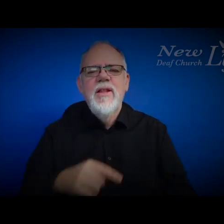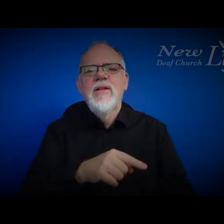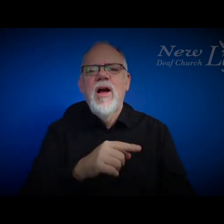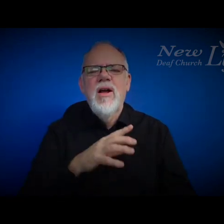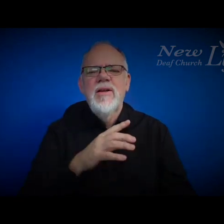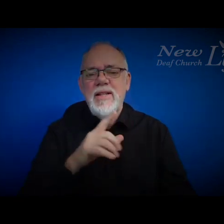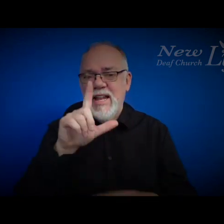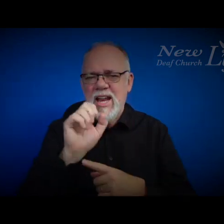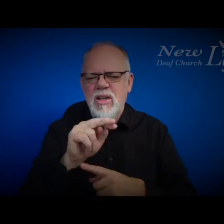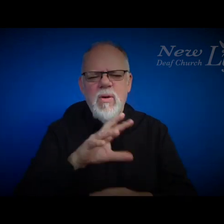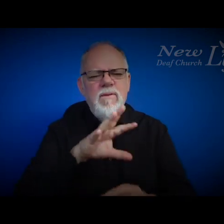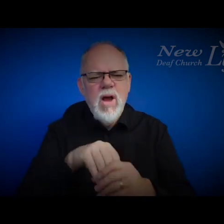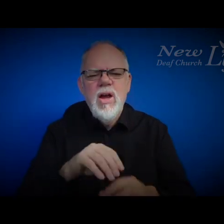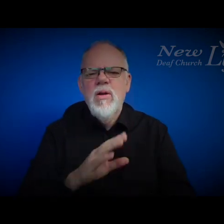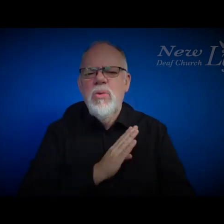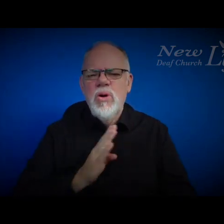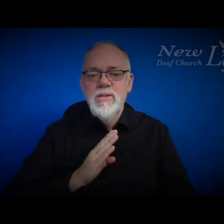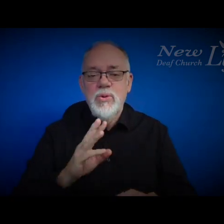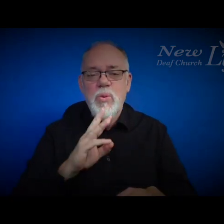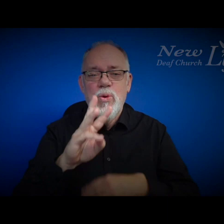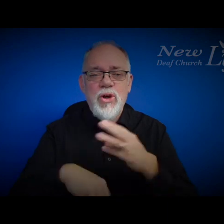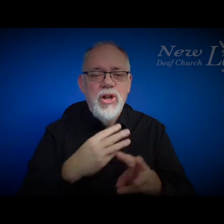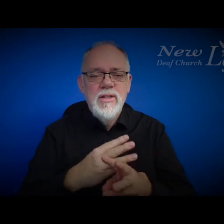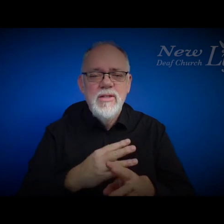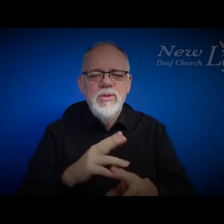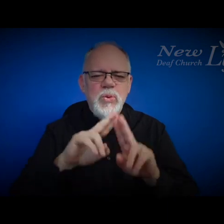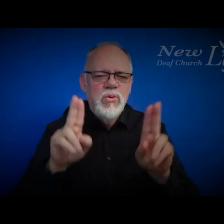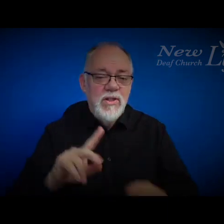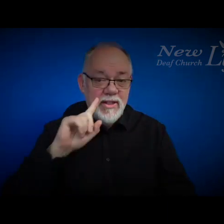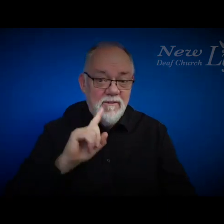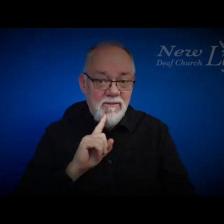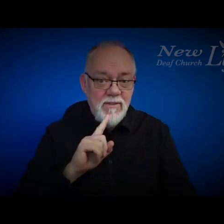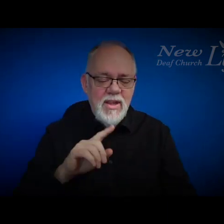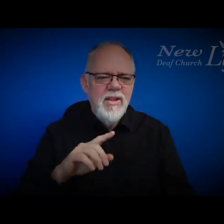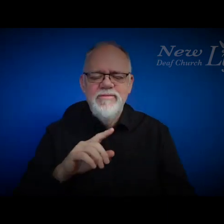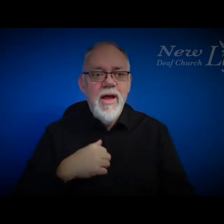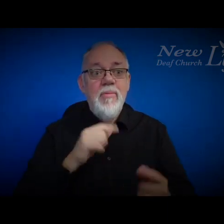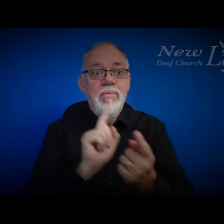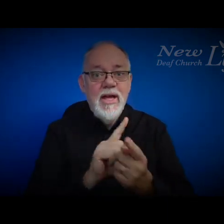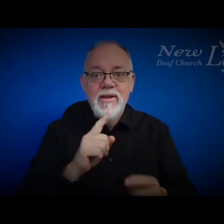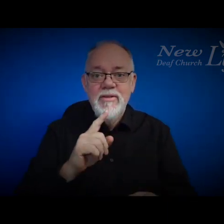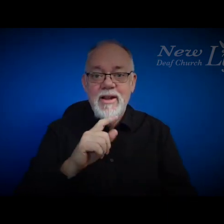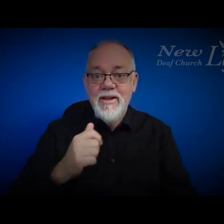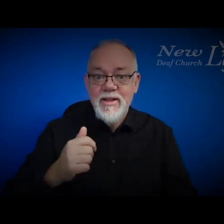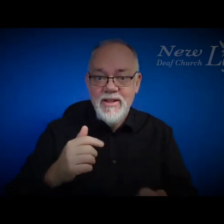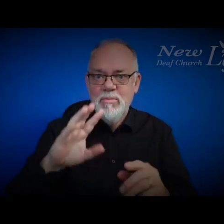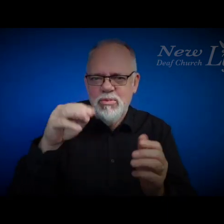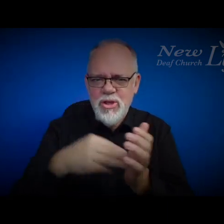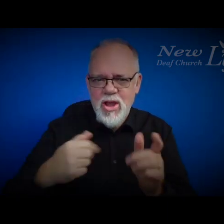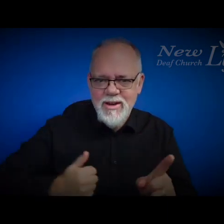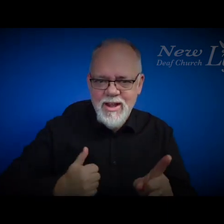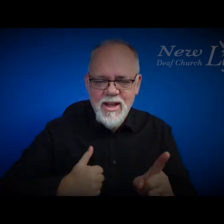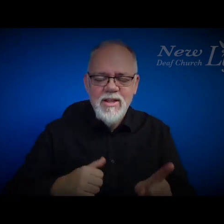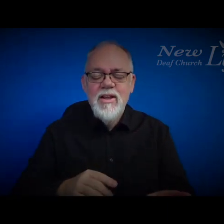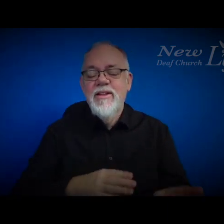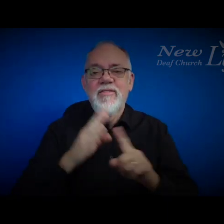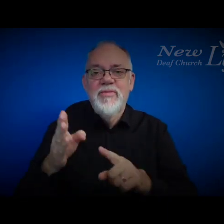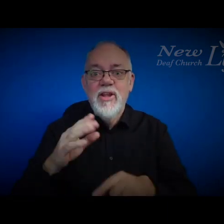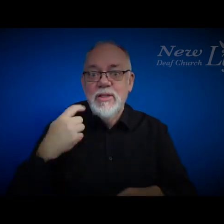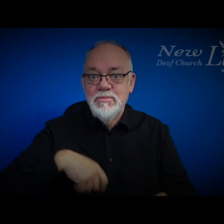people. Len was involved in the board of the World Deaf Association. I met him in Montreal, Canada,